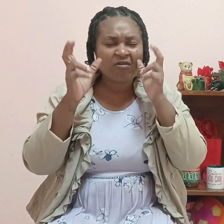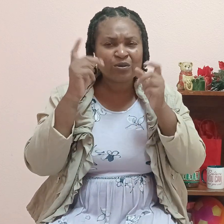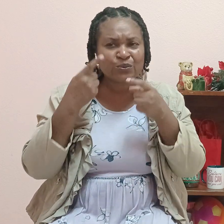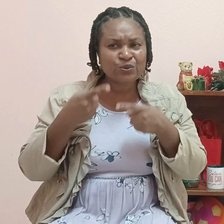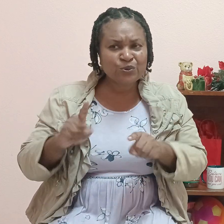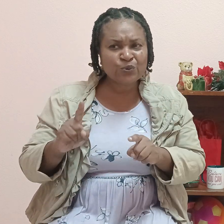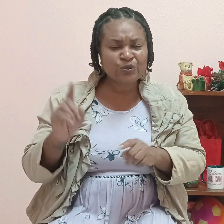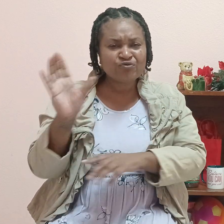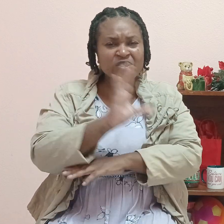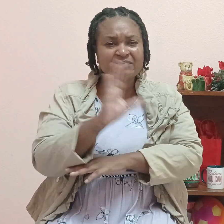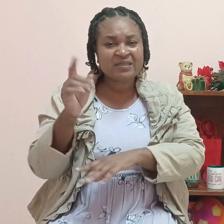in Jamaica?